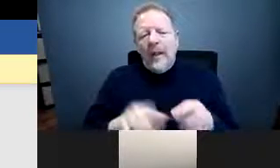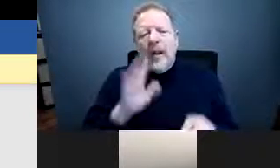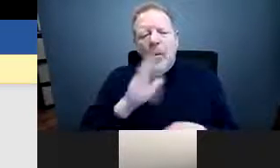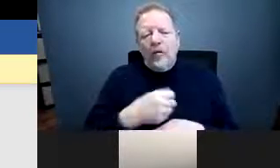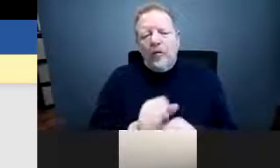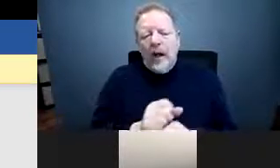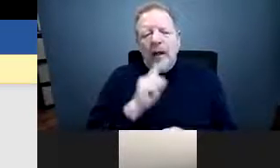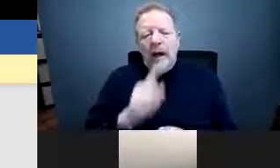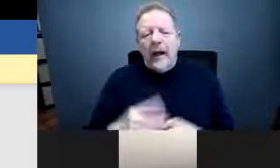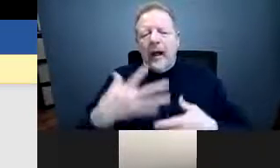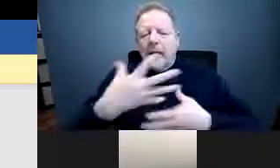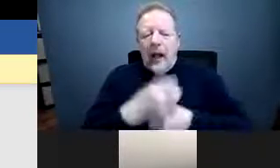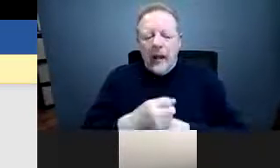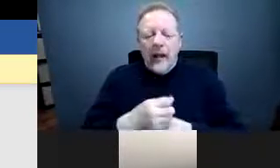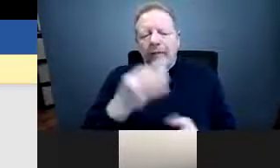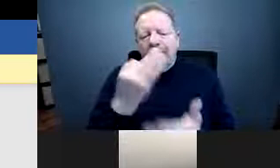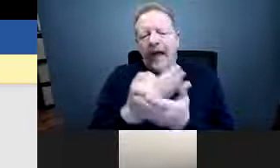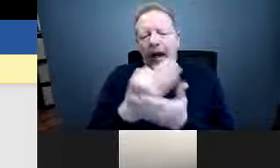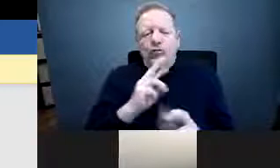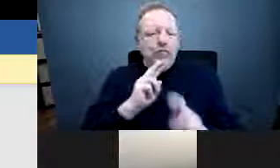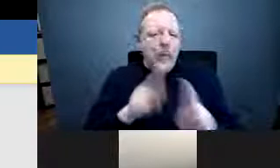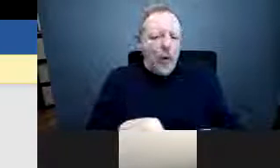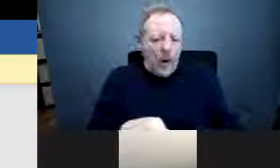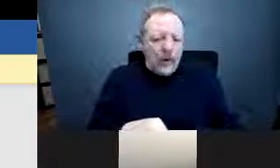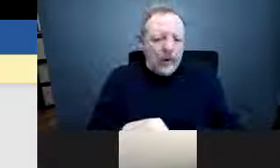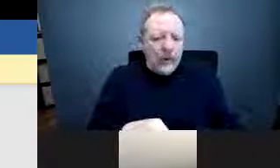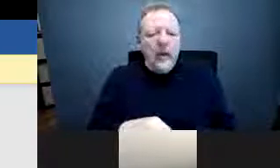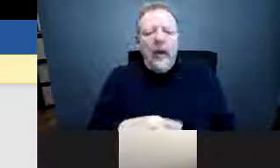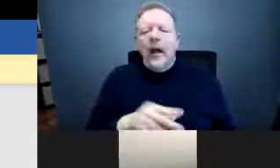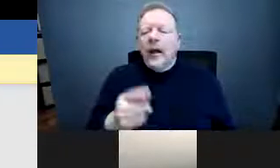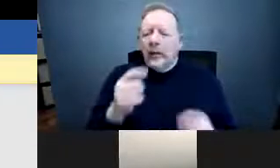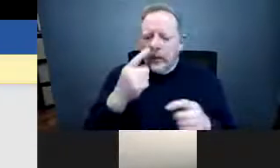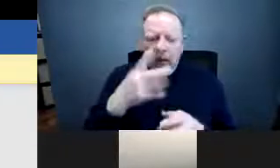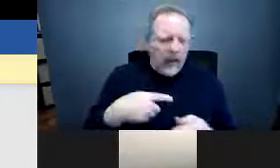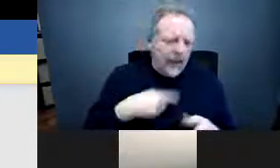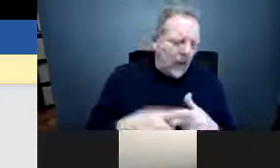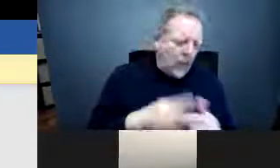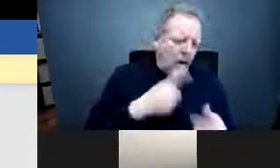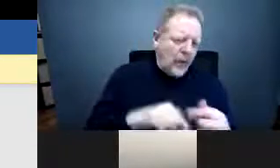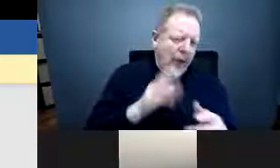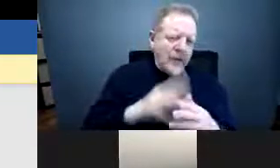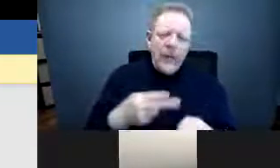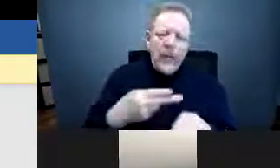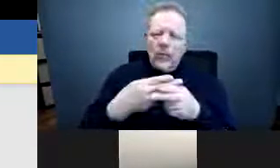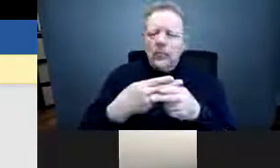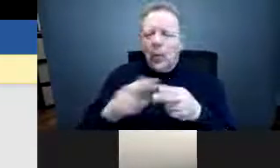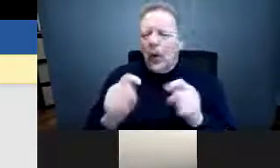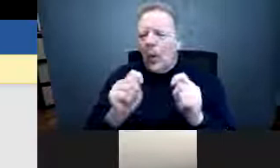year. And we kind of walked through some quick goals and objectives for the calendar